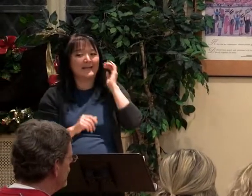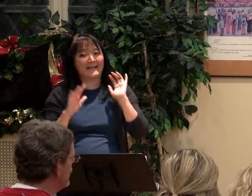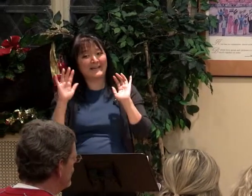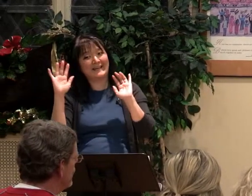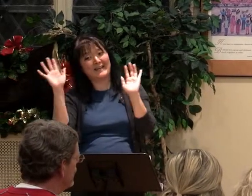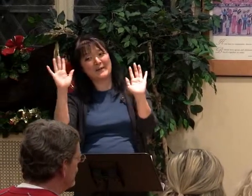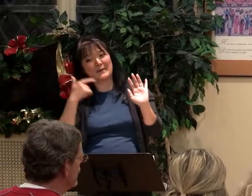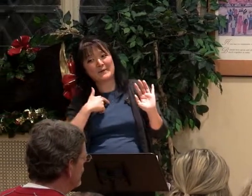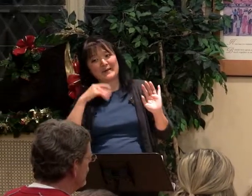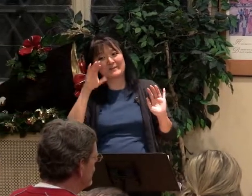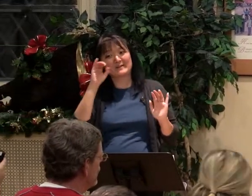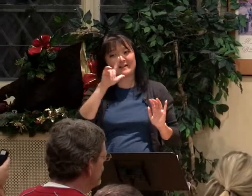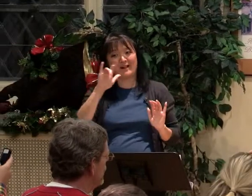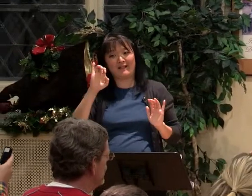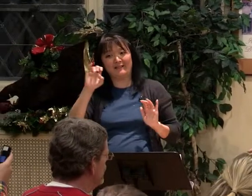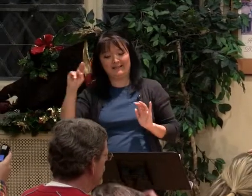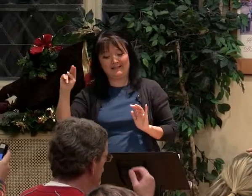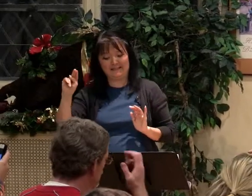Hello, I'm Colleen.